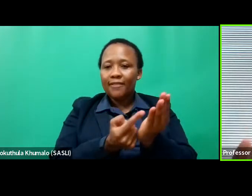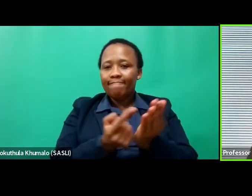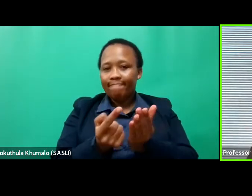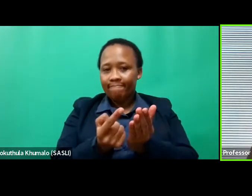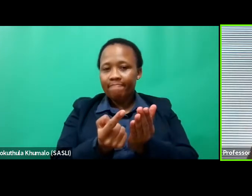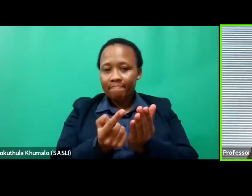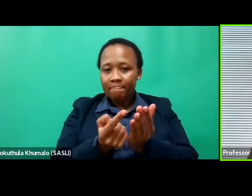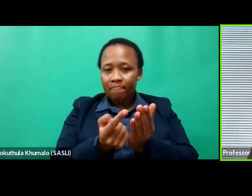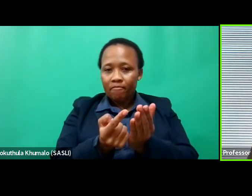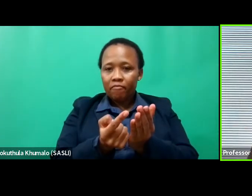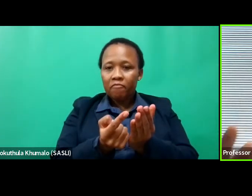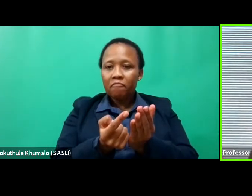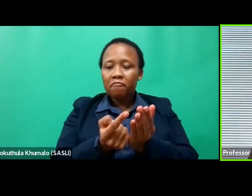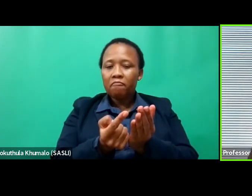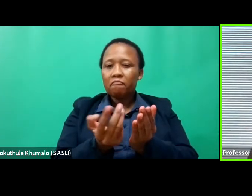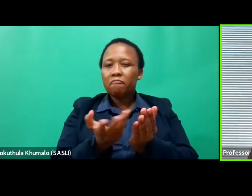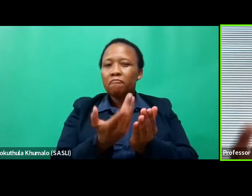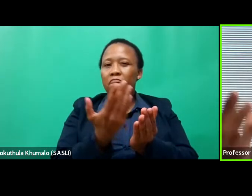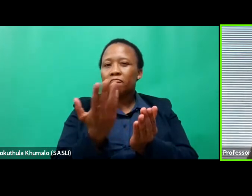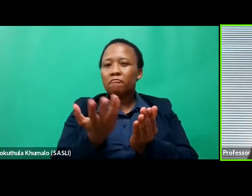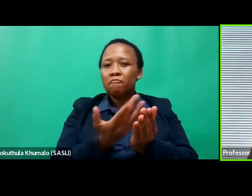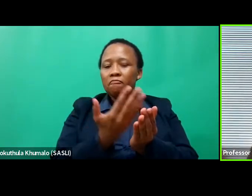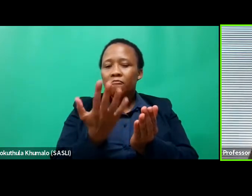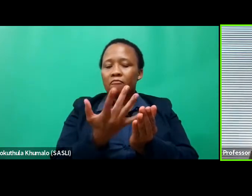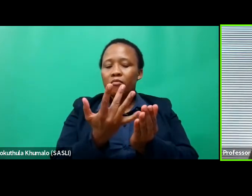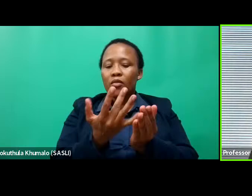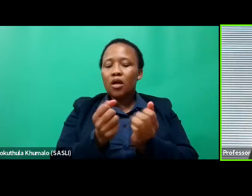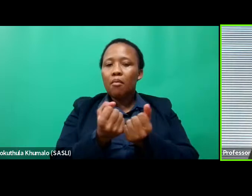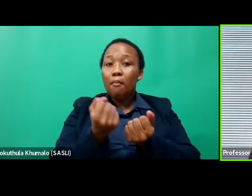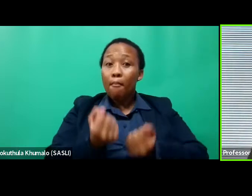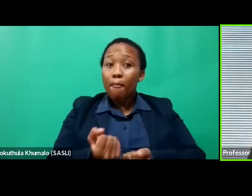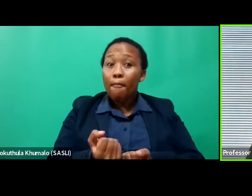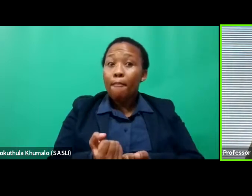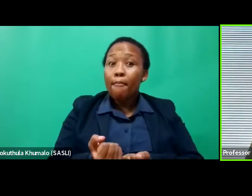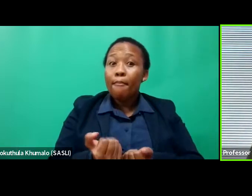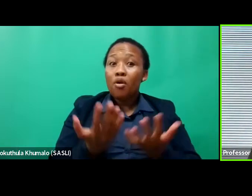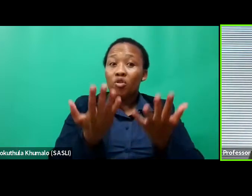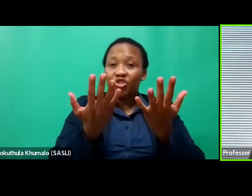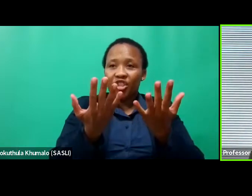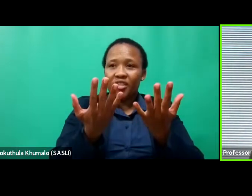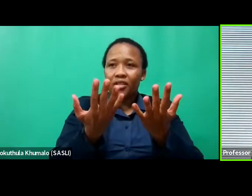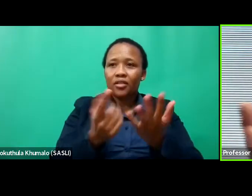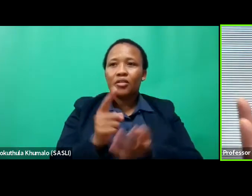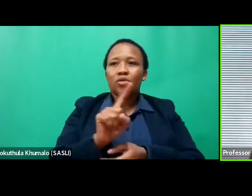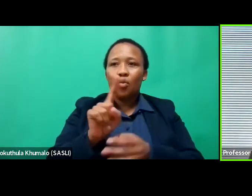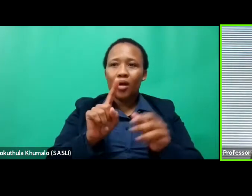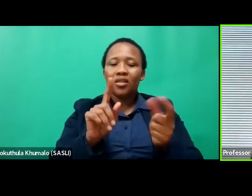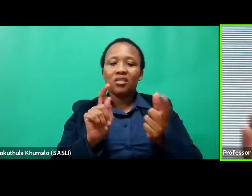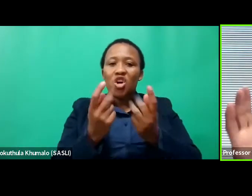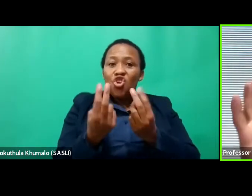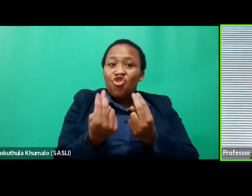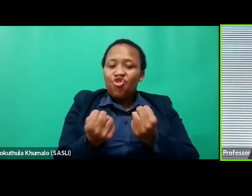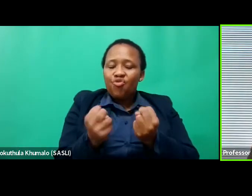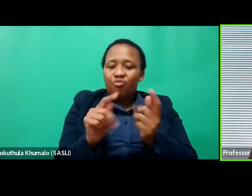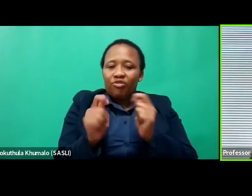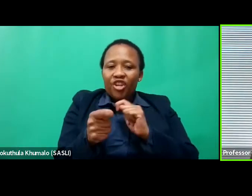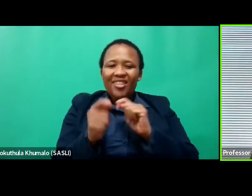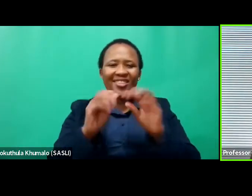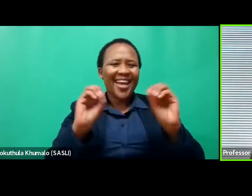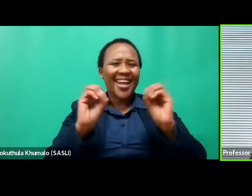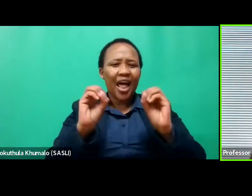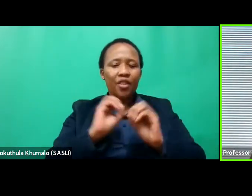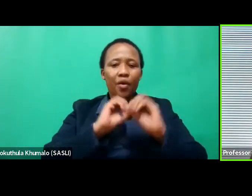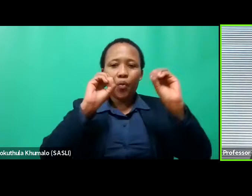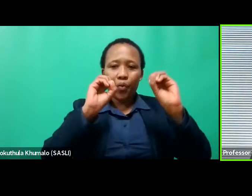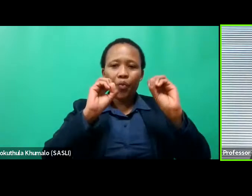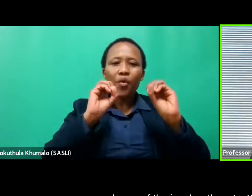that the schools reproduce the status quo in the United States of America. That's because of the zip code or the passcode or postcode, whatever you call